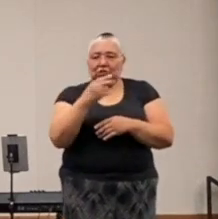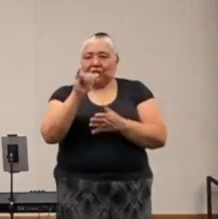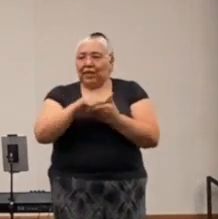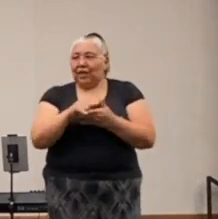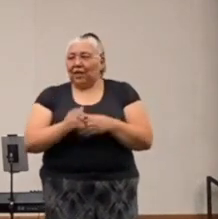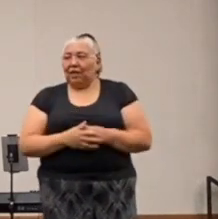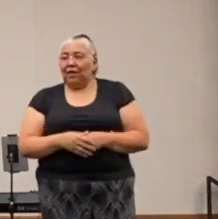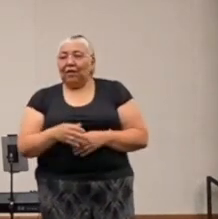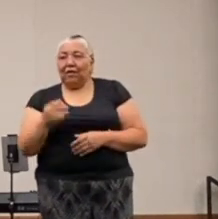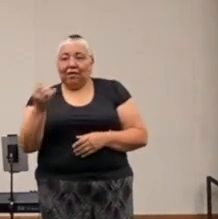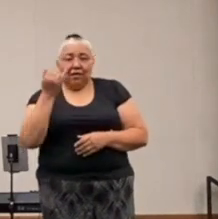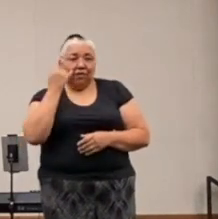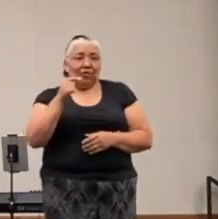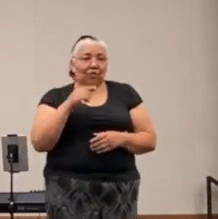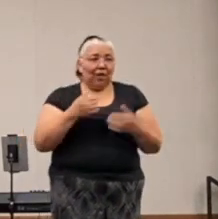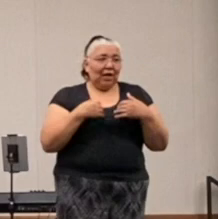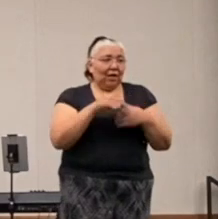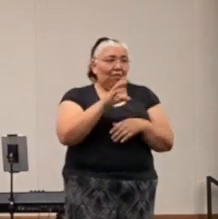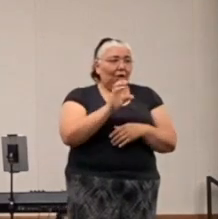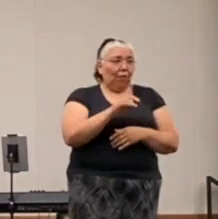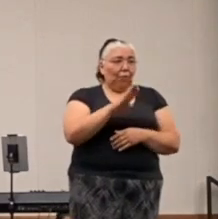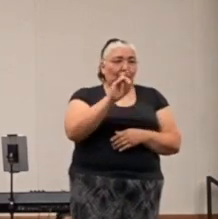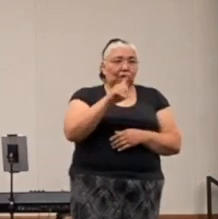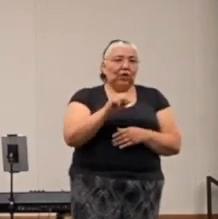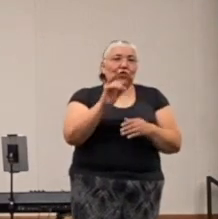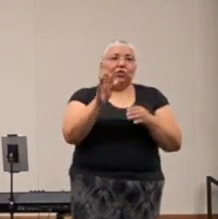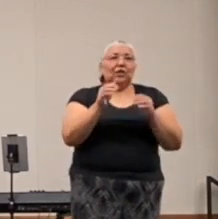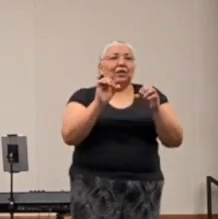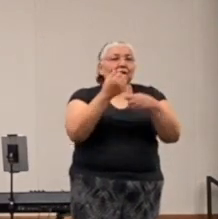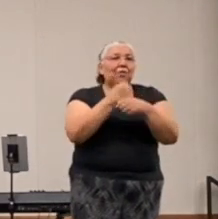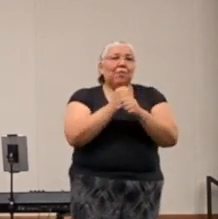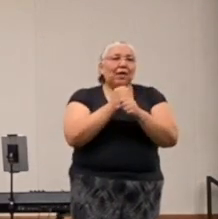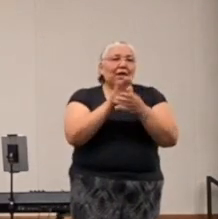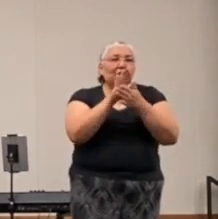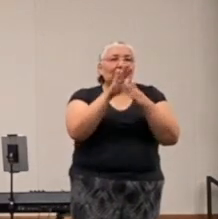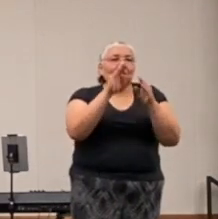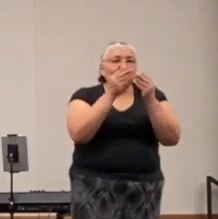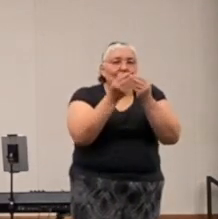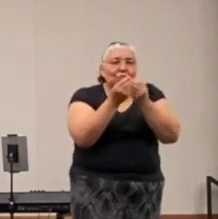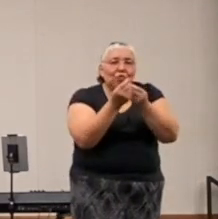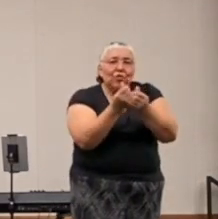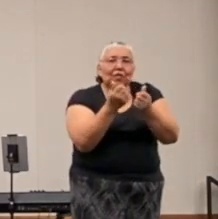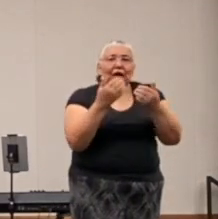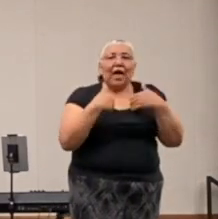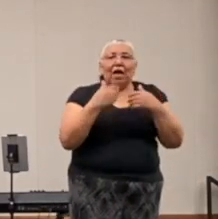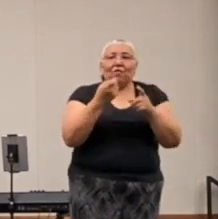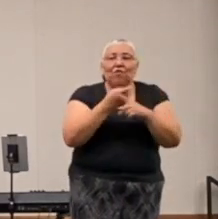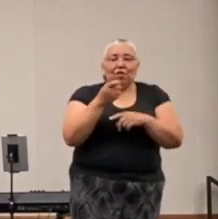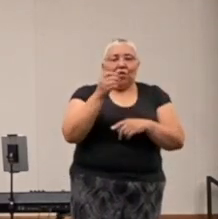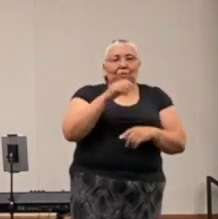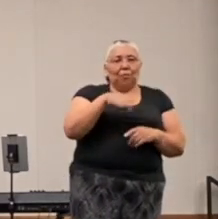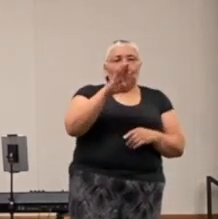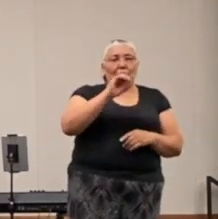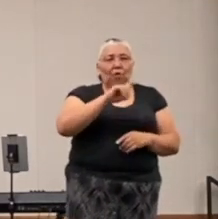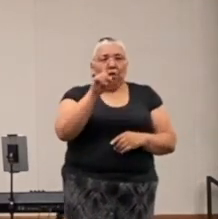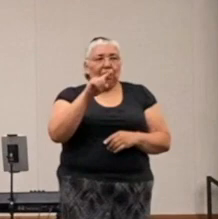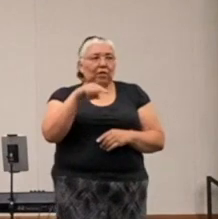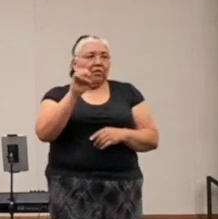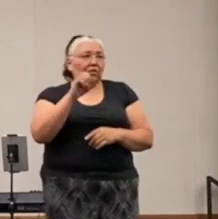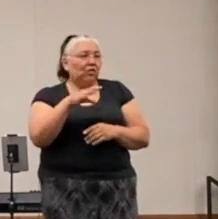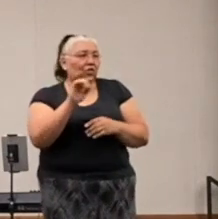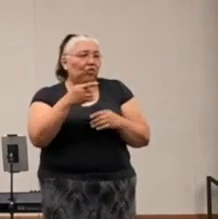got a Buddha, you're just making it smooth. That's all you're doing. If you got one made out of bronze, you're just polishing it